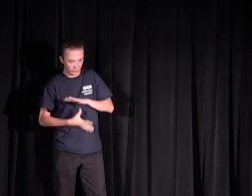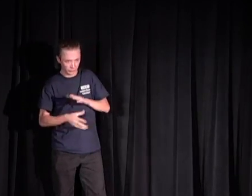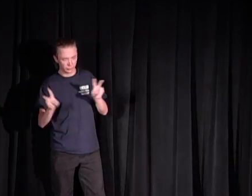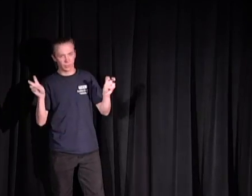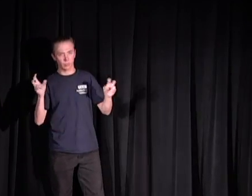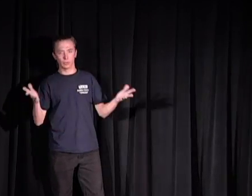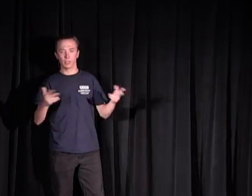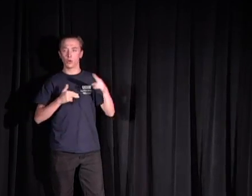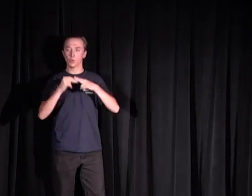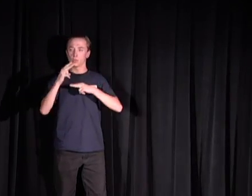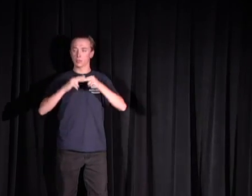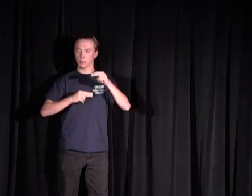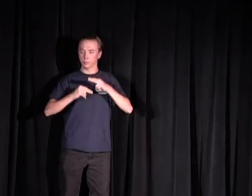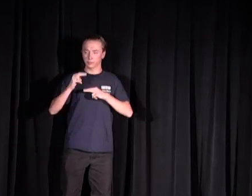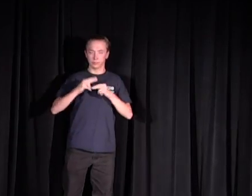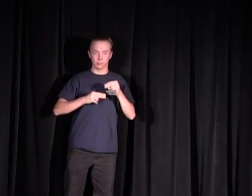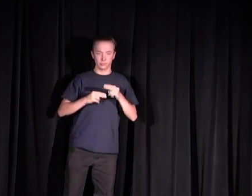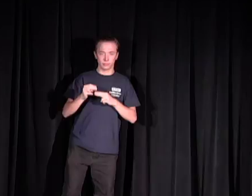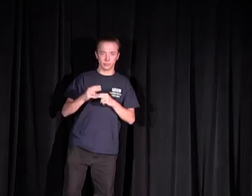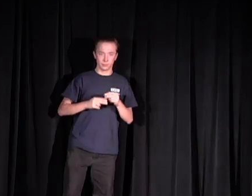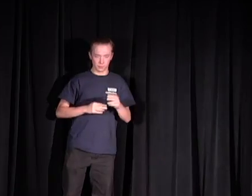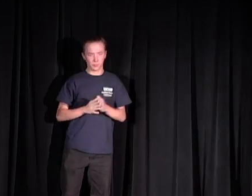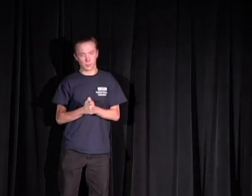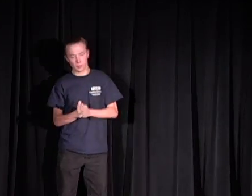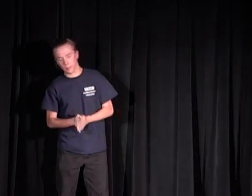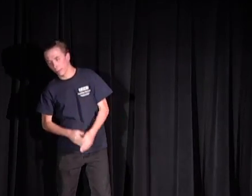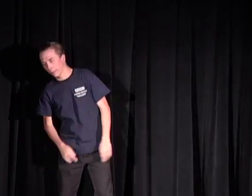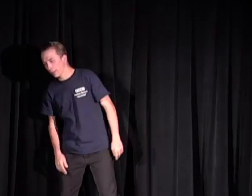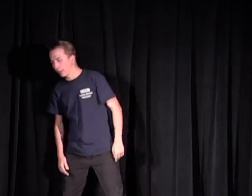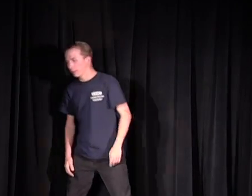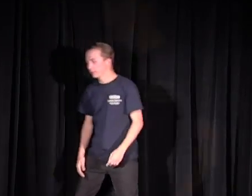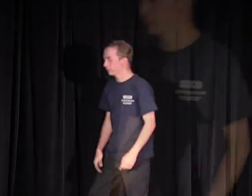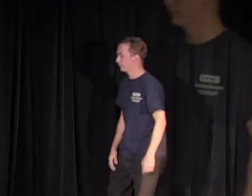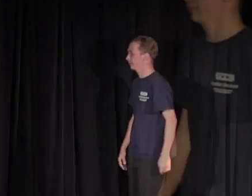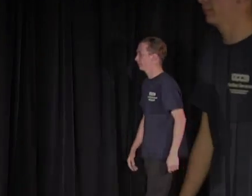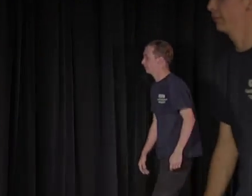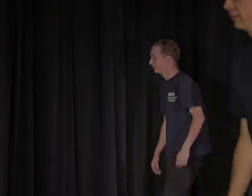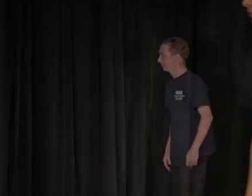and I am a senior, and I'll be performing construction.